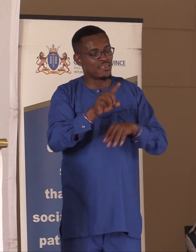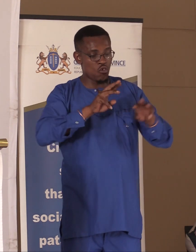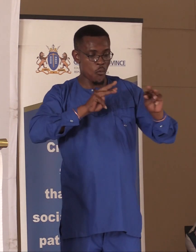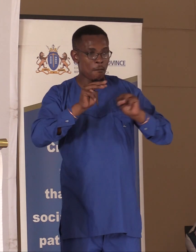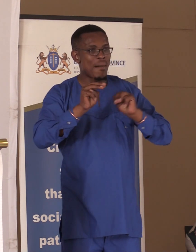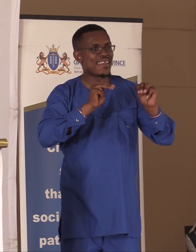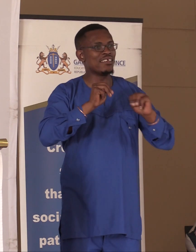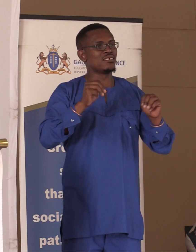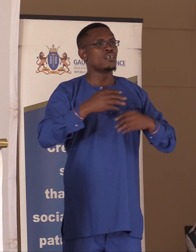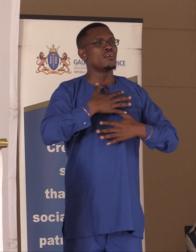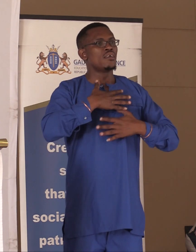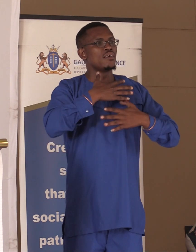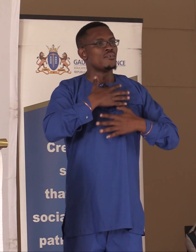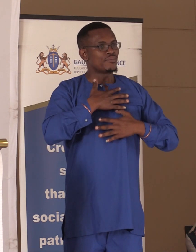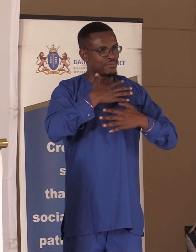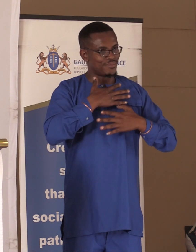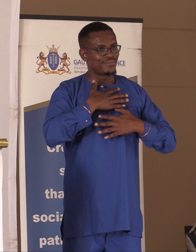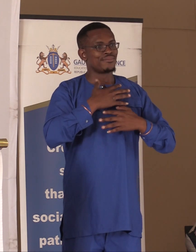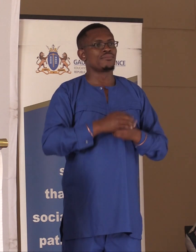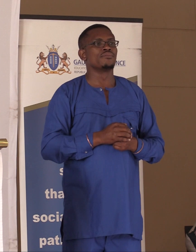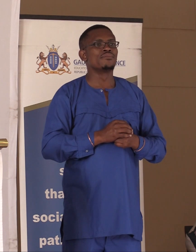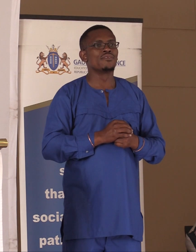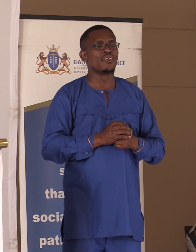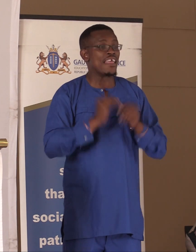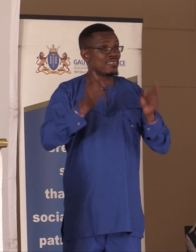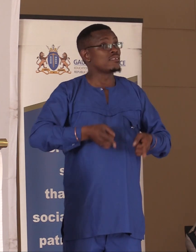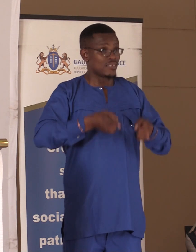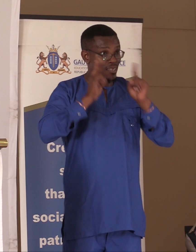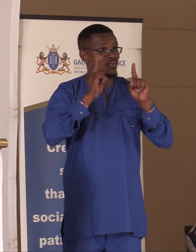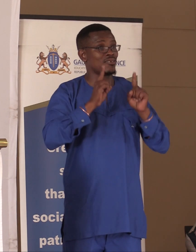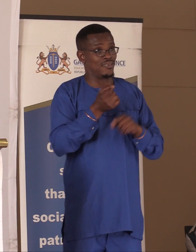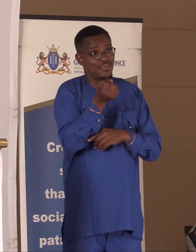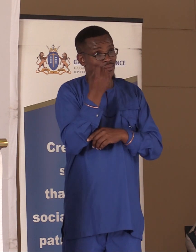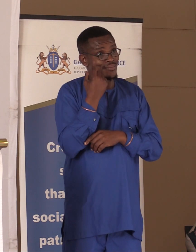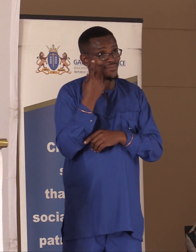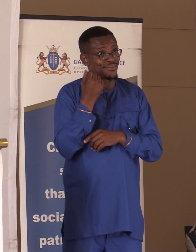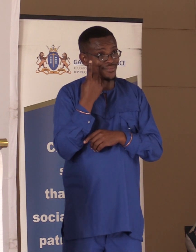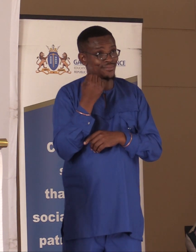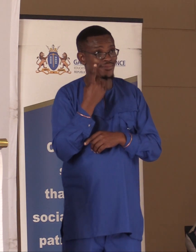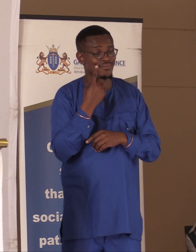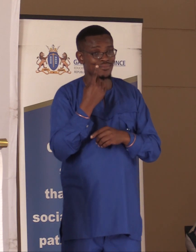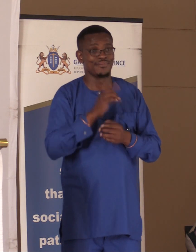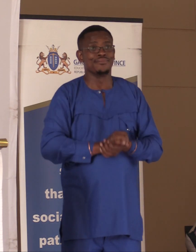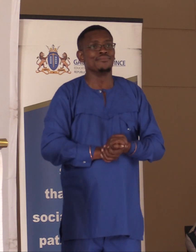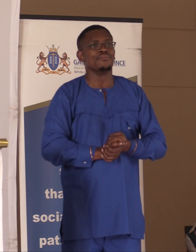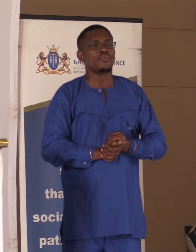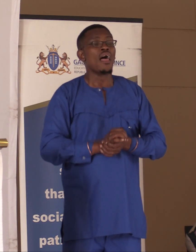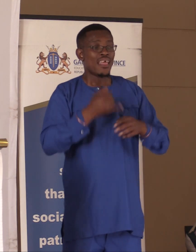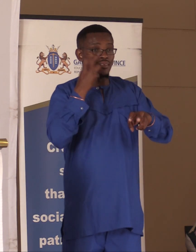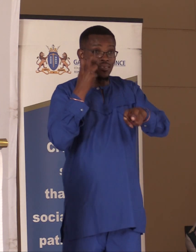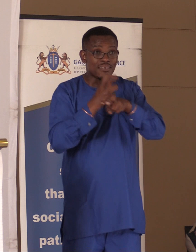the altitude. That's one of the things that keep them dangerous, right? Dangerous. Now, it's